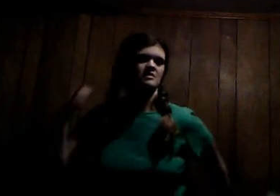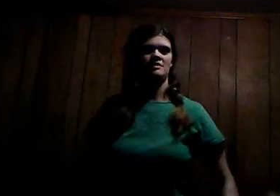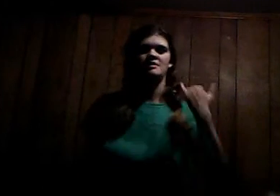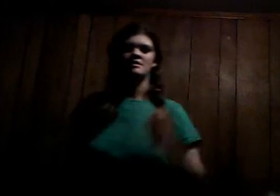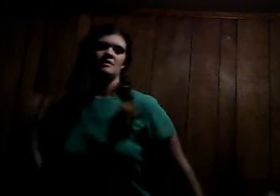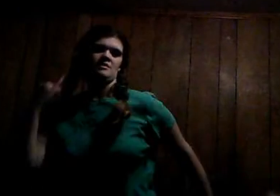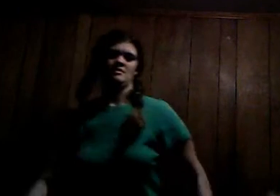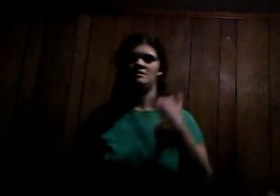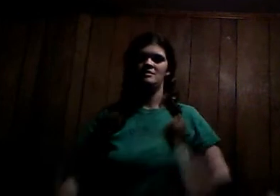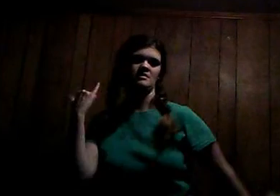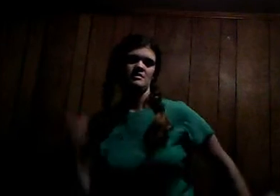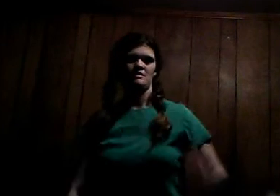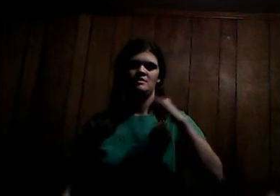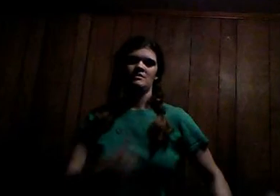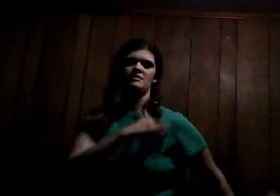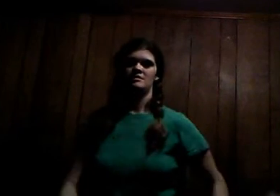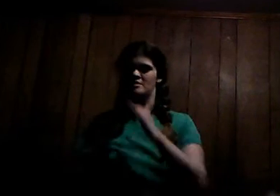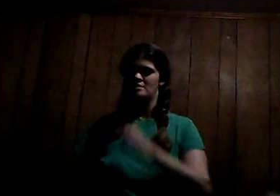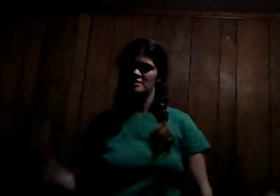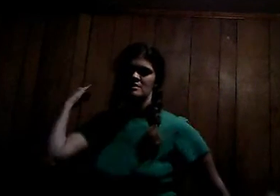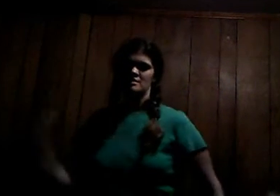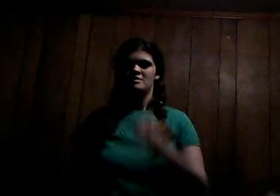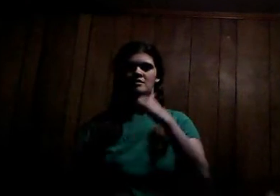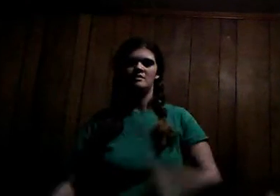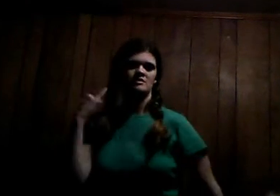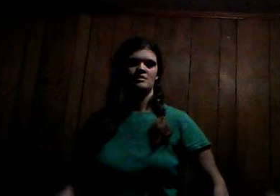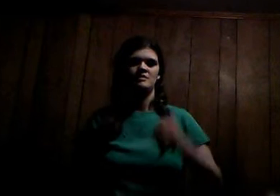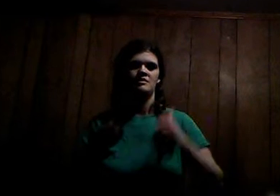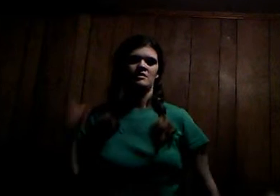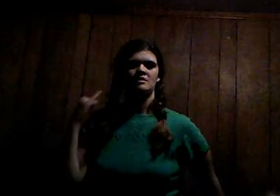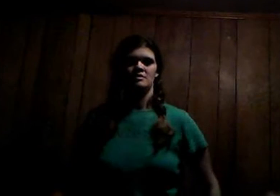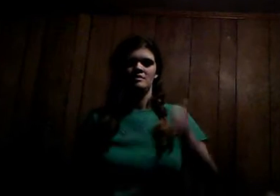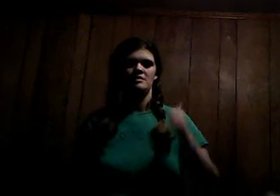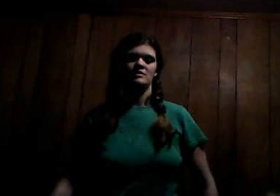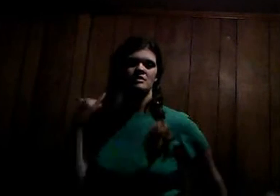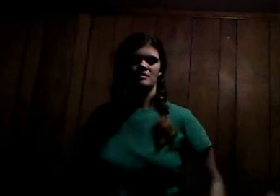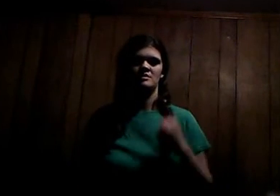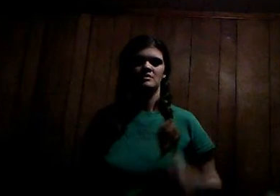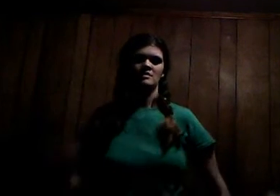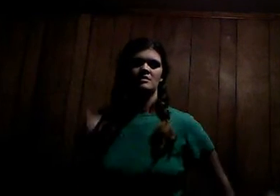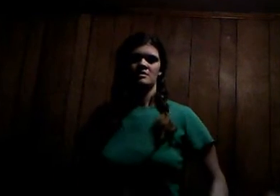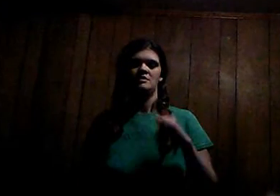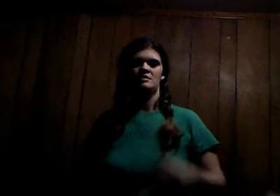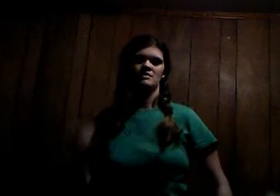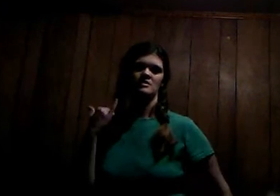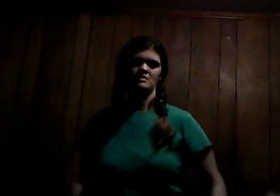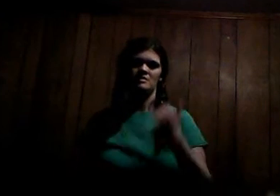mic. Now why would I ever stop doing this? With others making records that just don't hit.